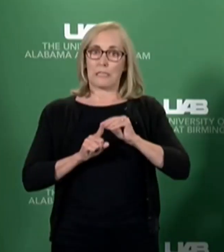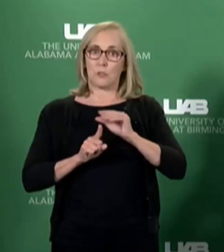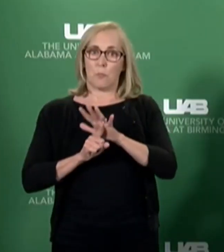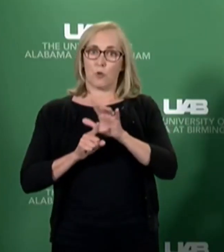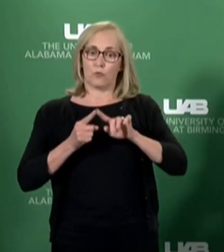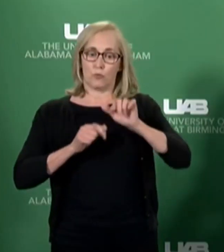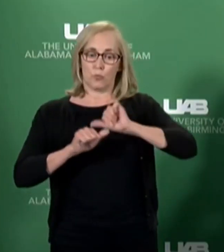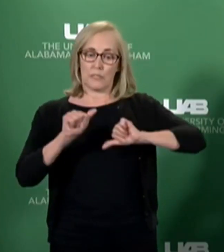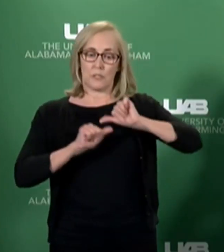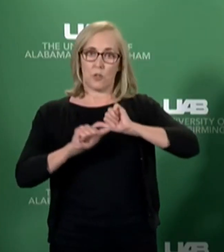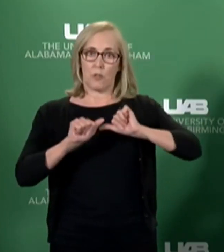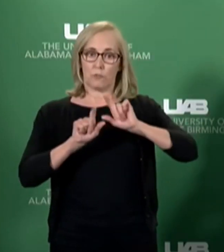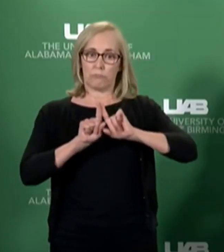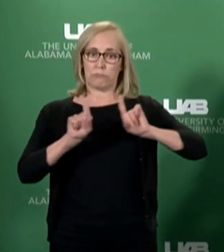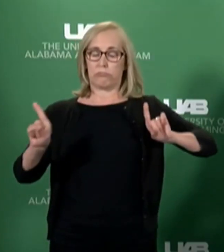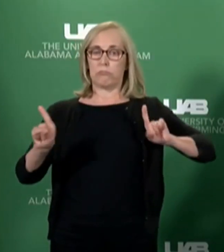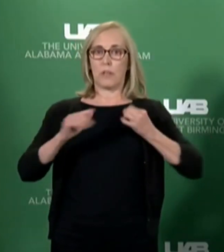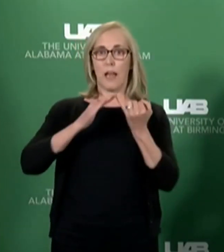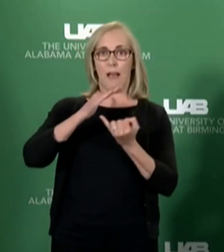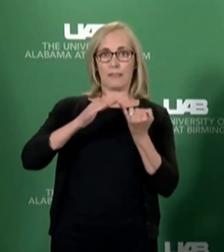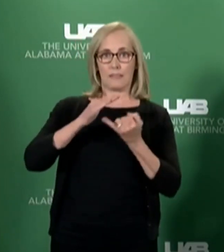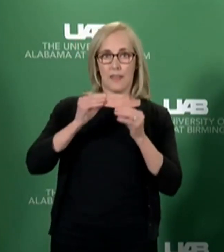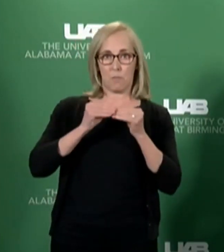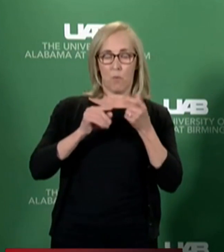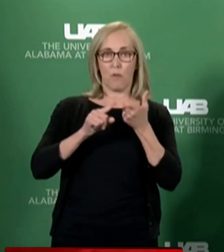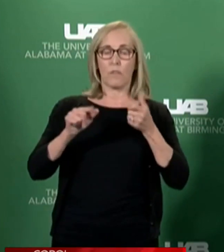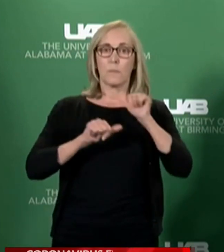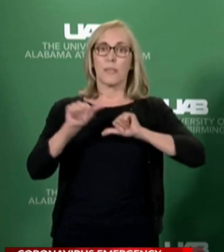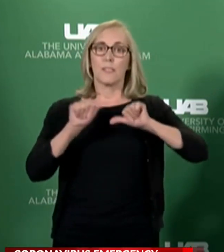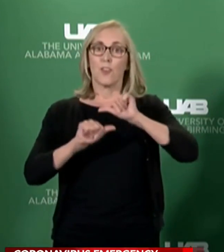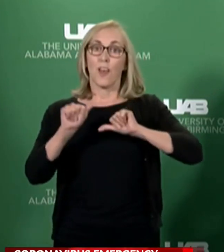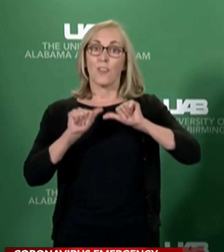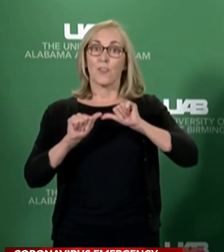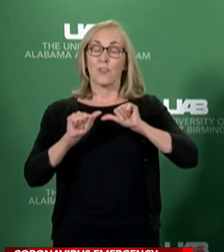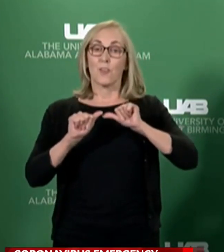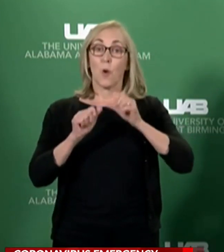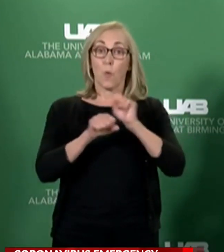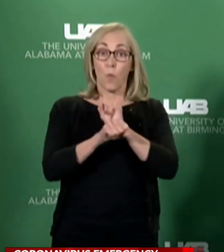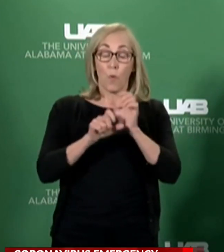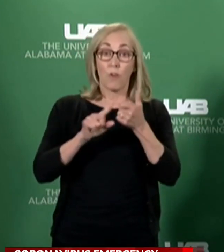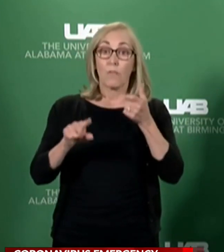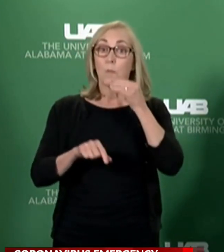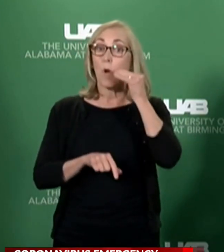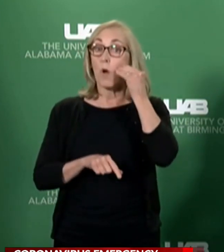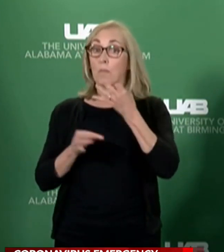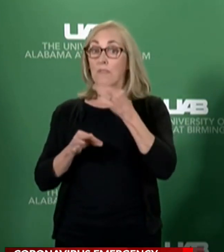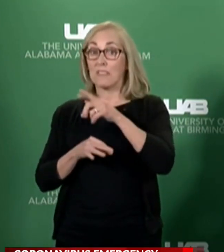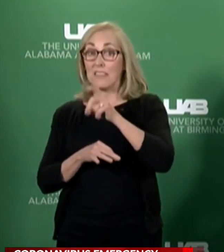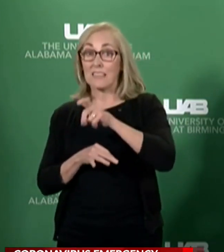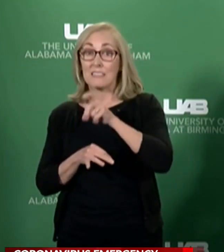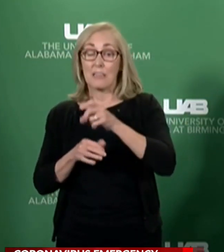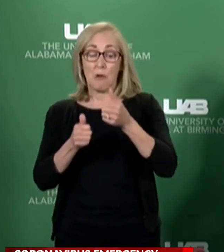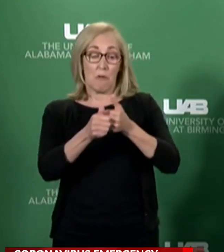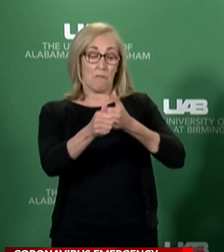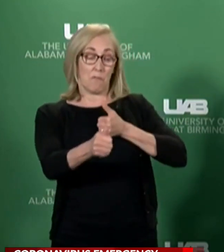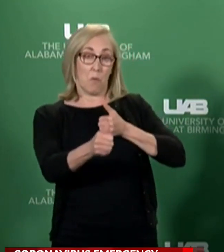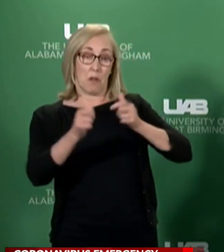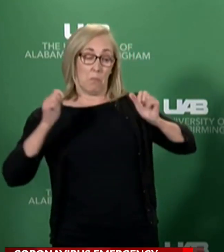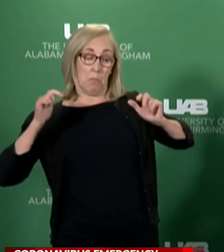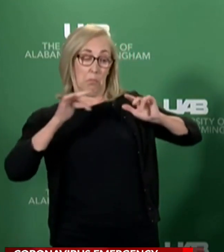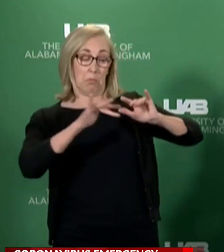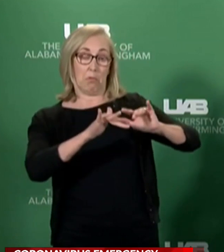We isolate more from one another socially, that we work from home if necessary. We avoid public gatherings.